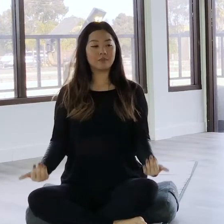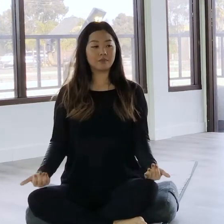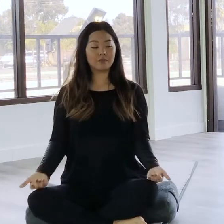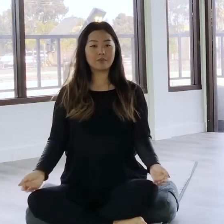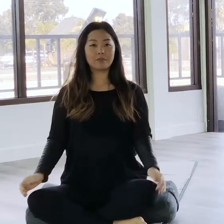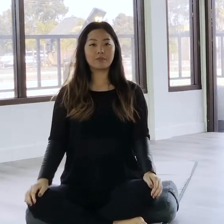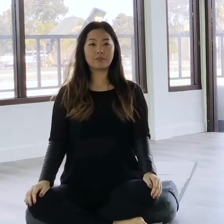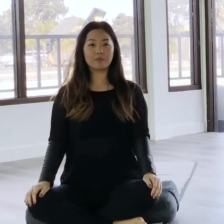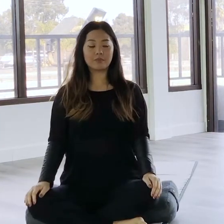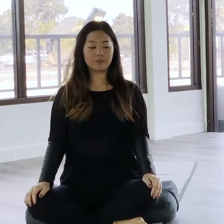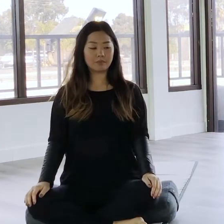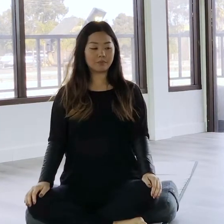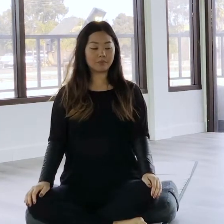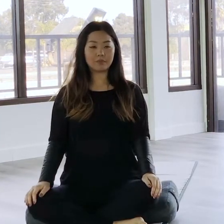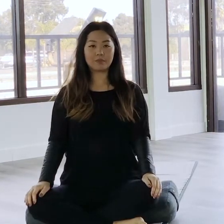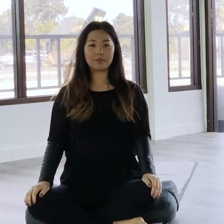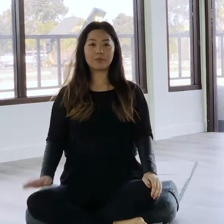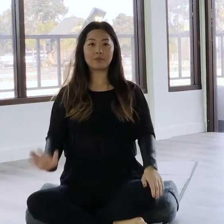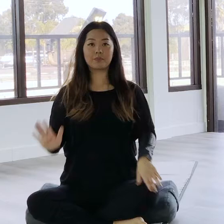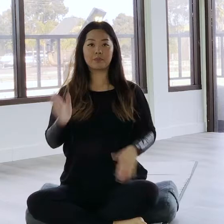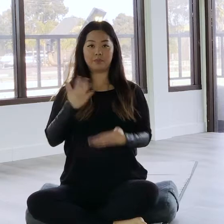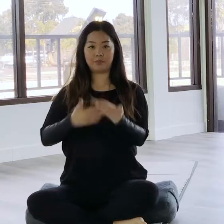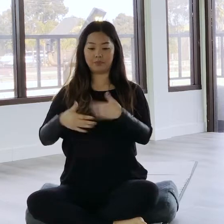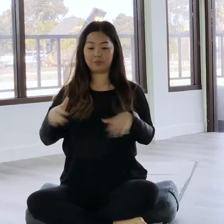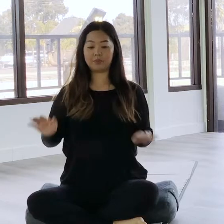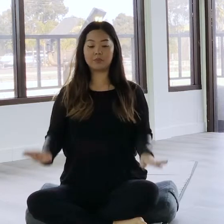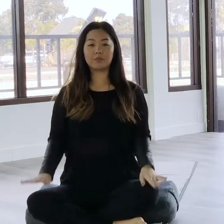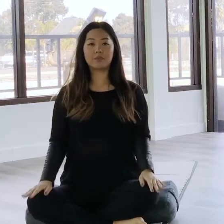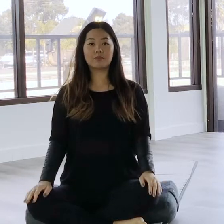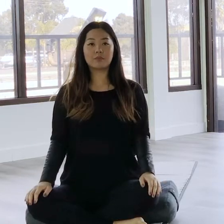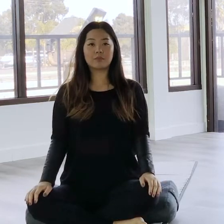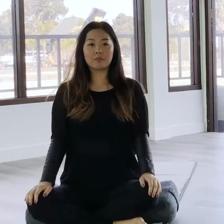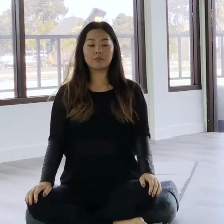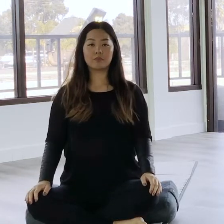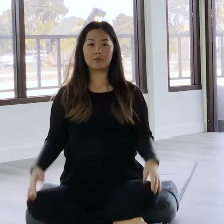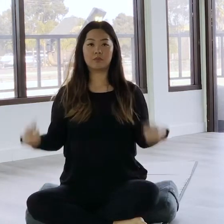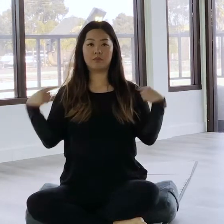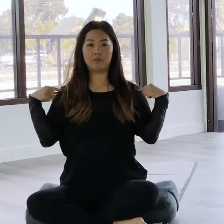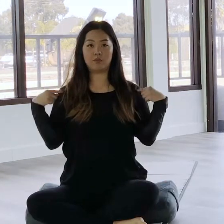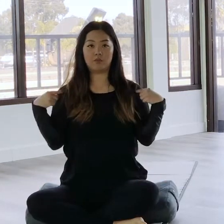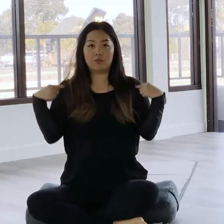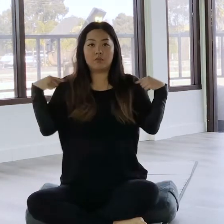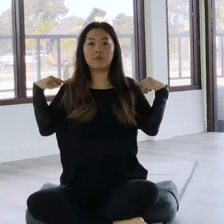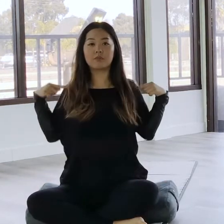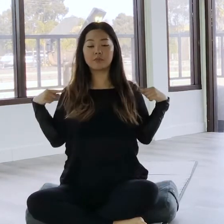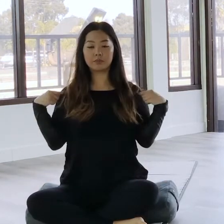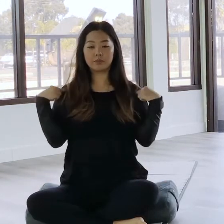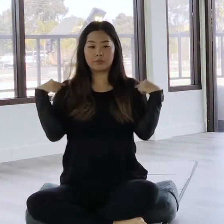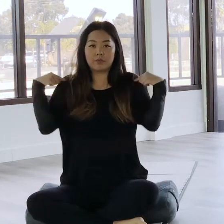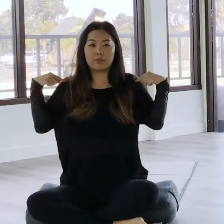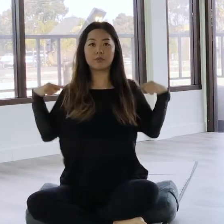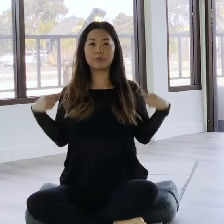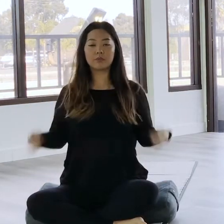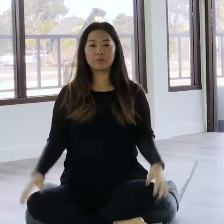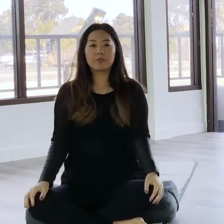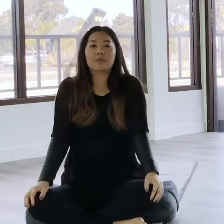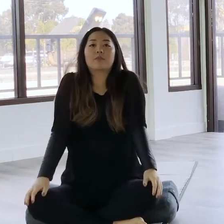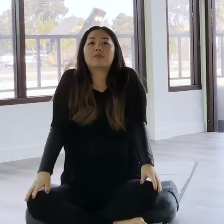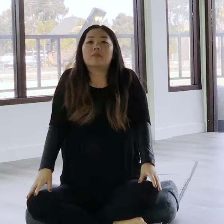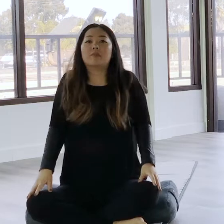We're going to go ahead and place our palms into our knees. We're going to go ahead and just round our shoulders back.